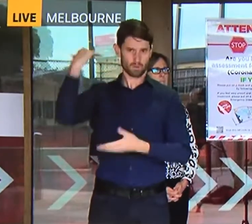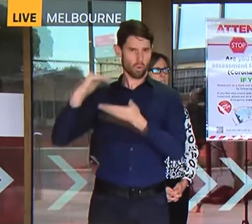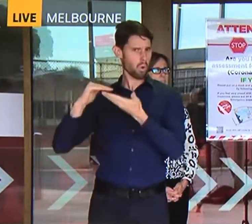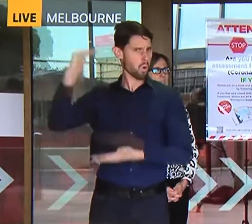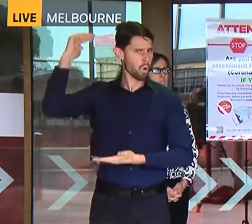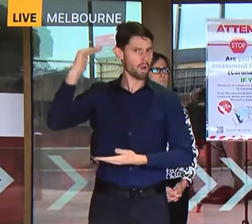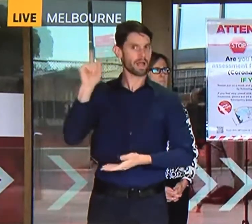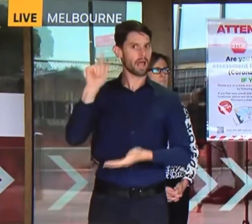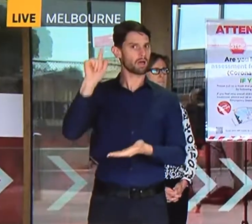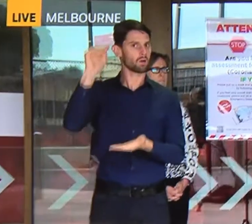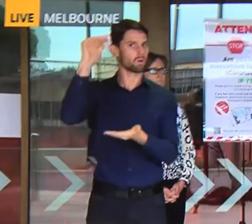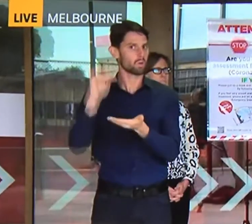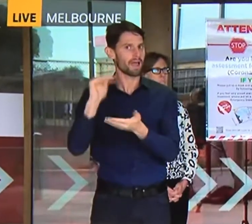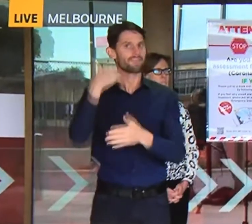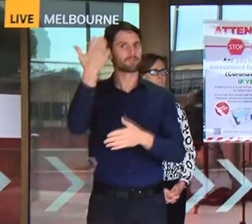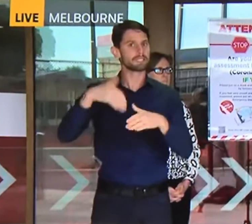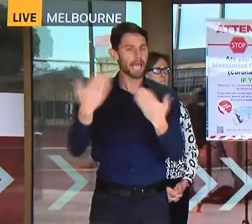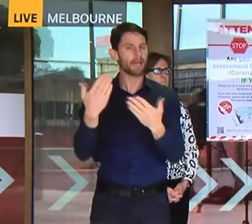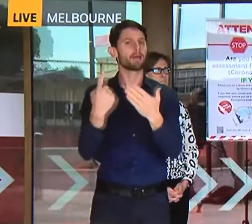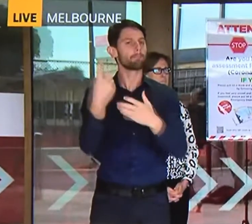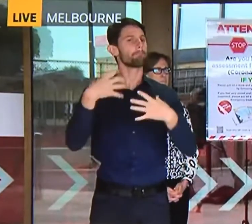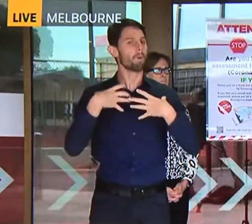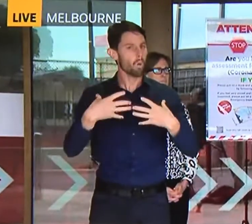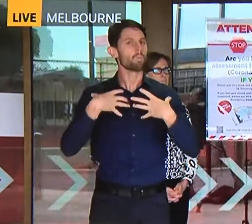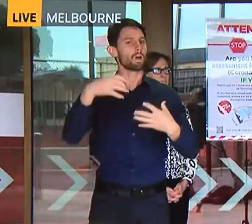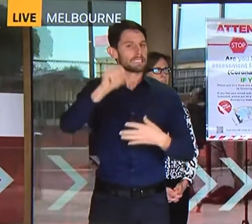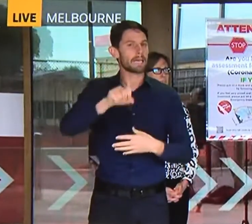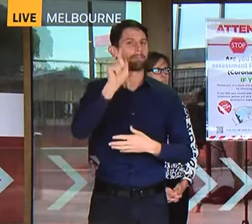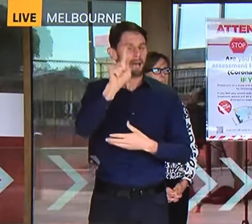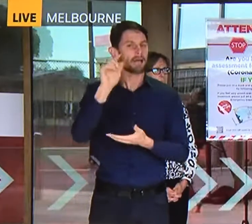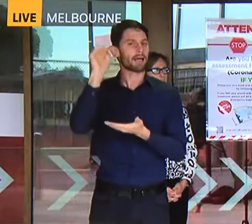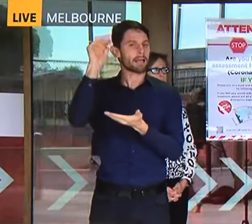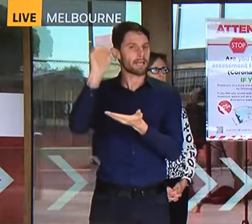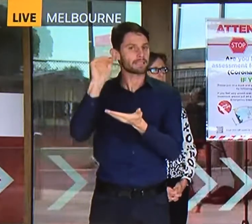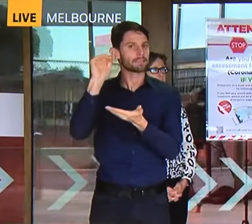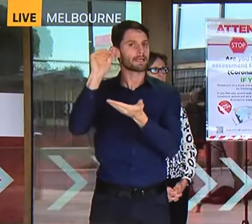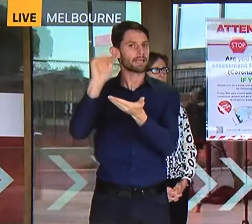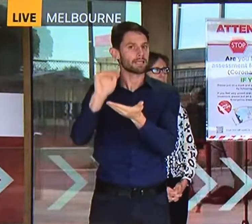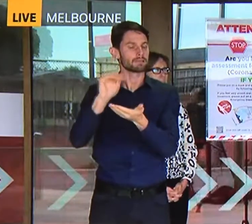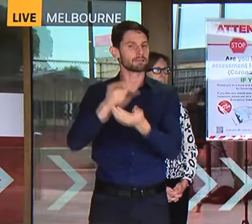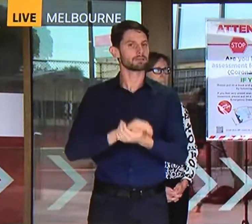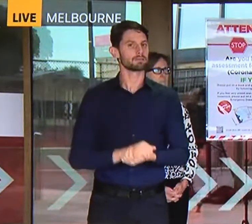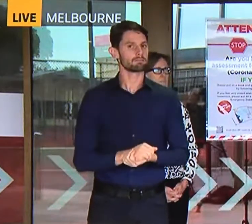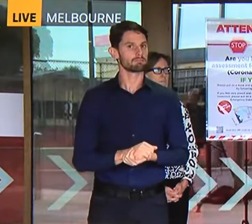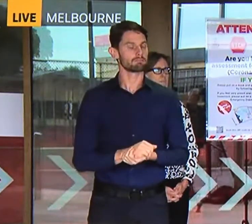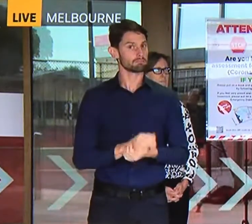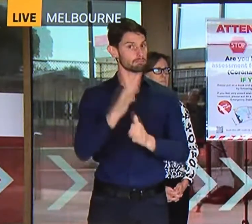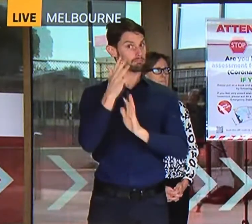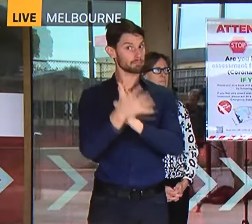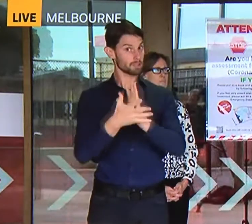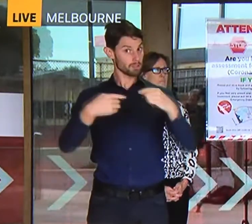infections. That means we are beginning to see early, cautious, but